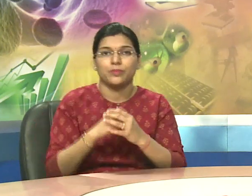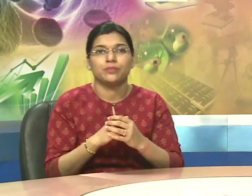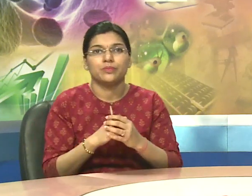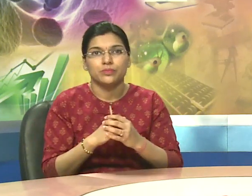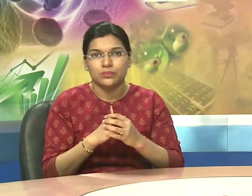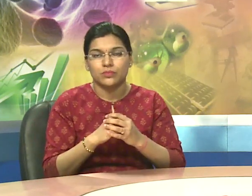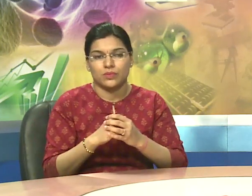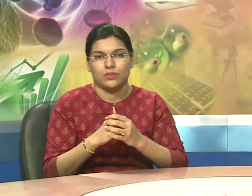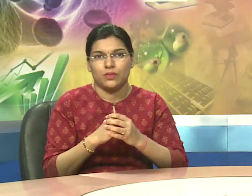29th word,